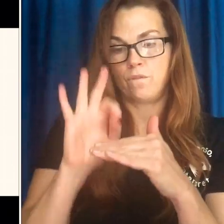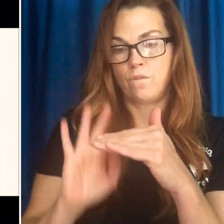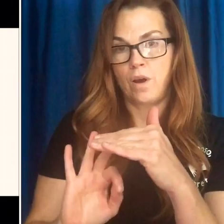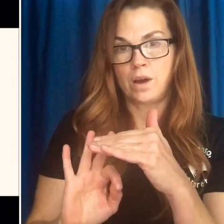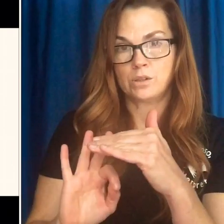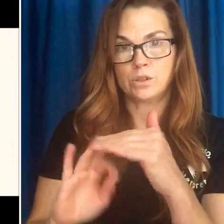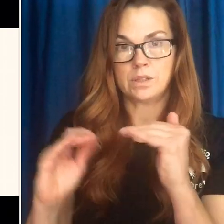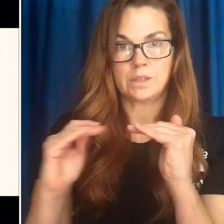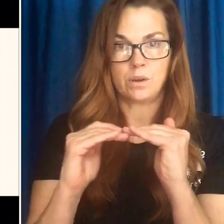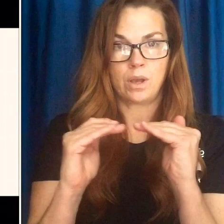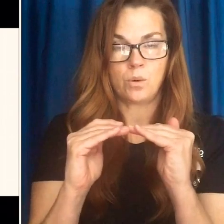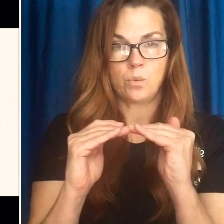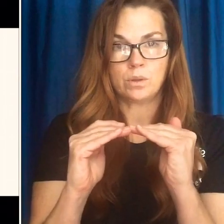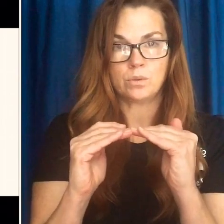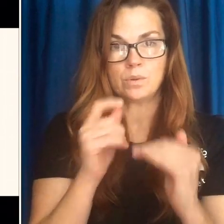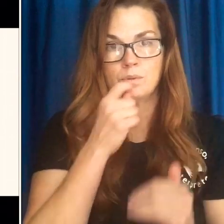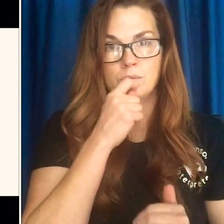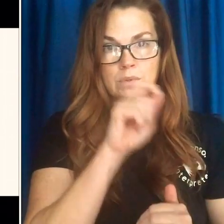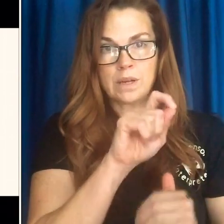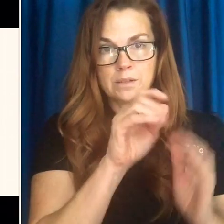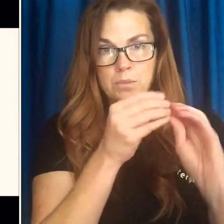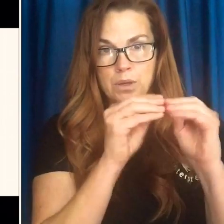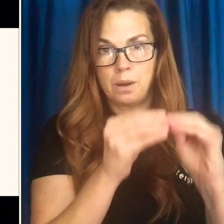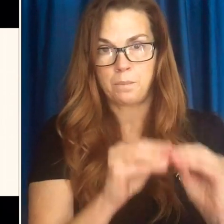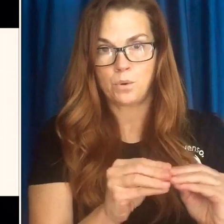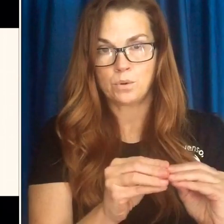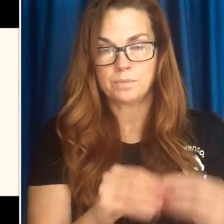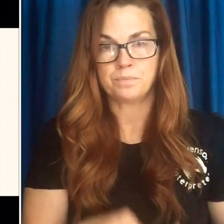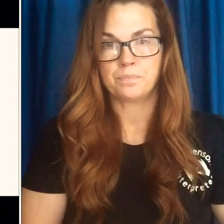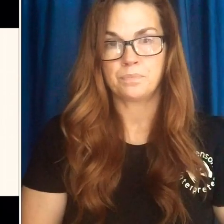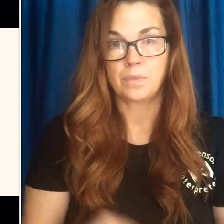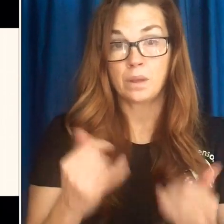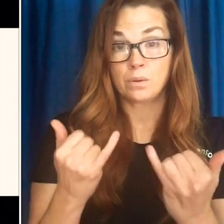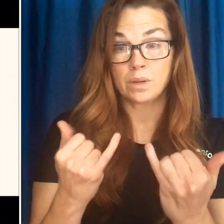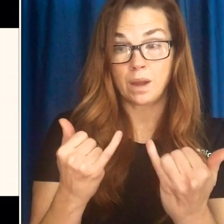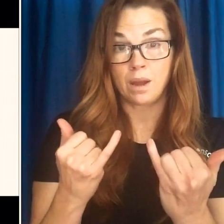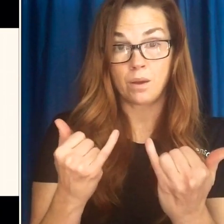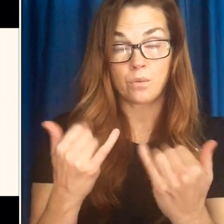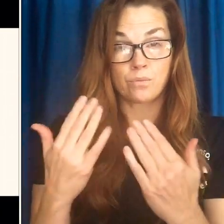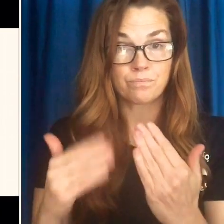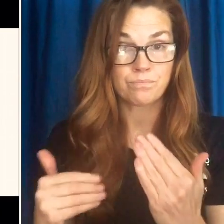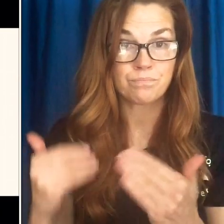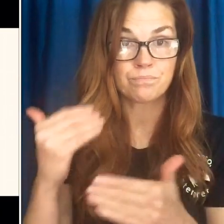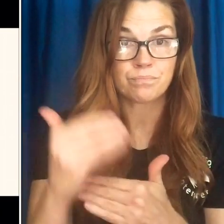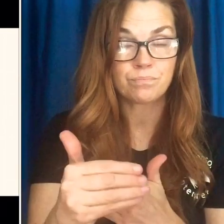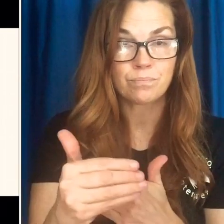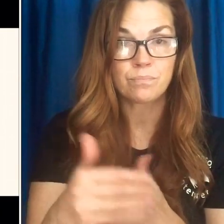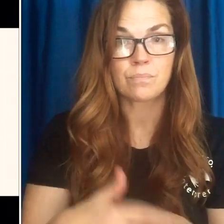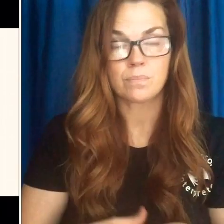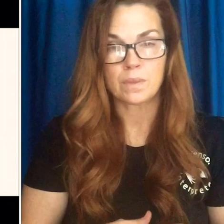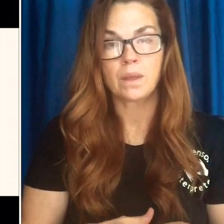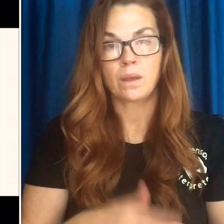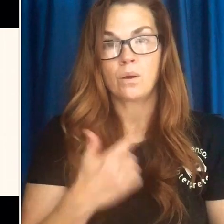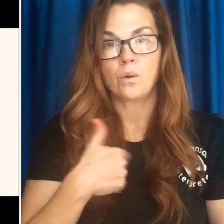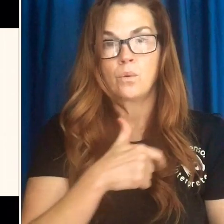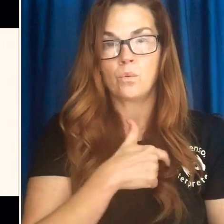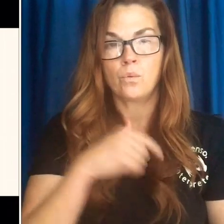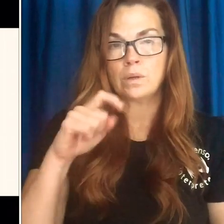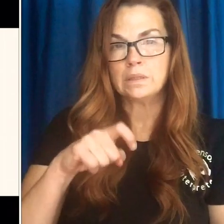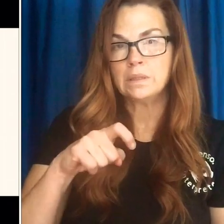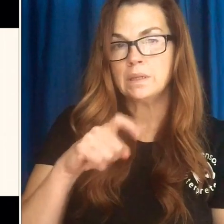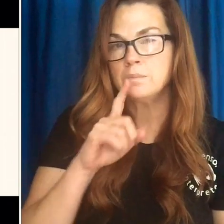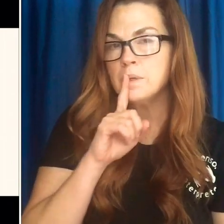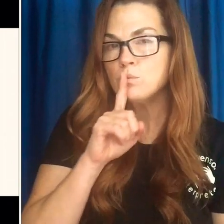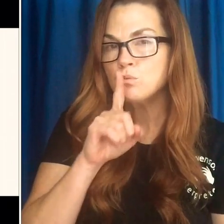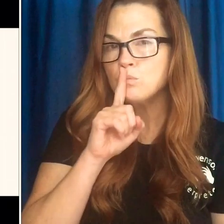decimals. So the next step is to make sure that our fractions are simplified.